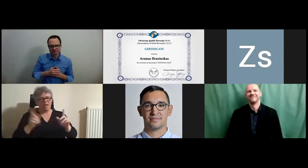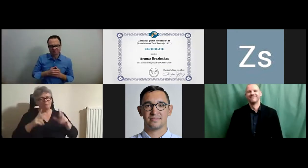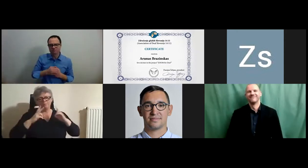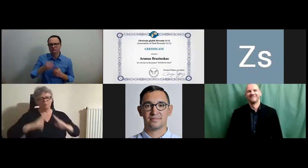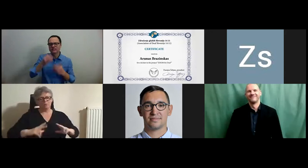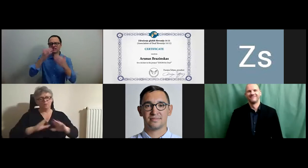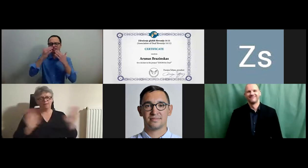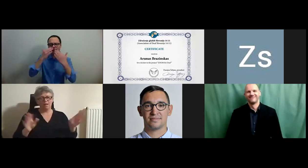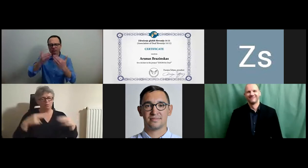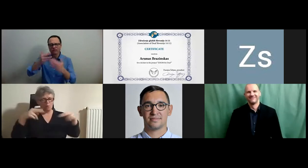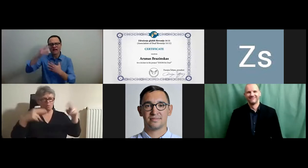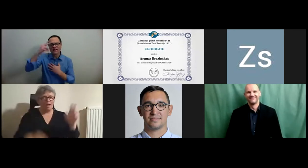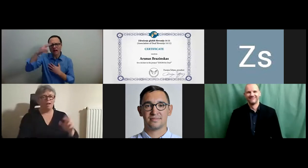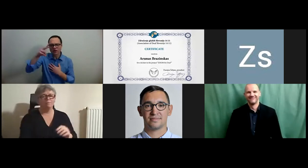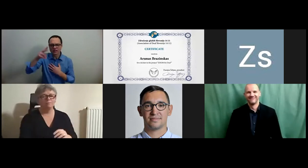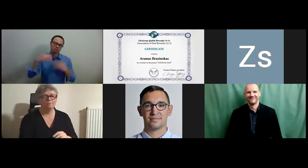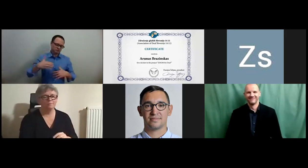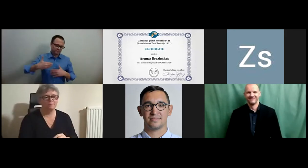And don't stop, let's keep this going.